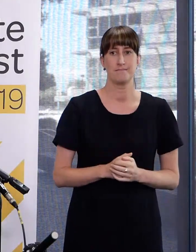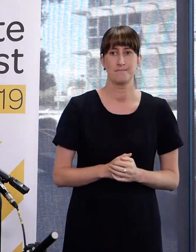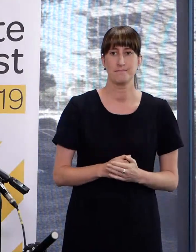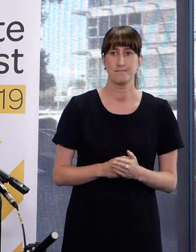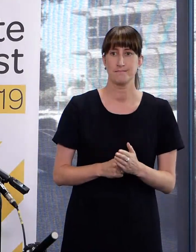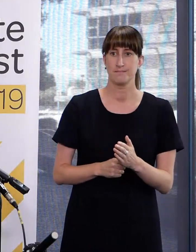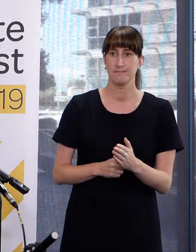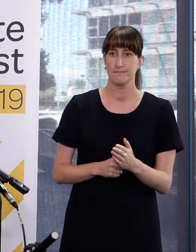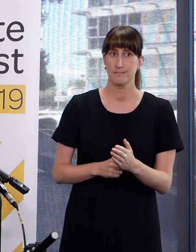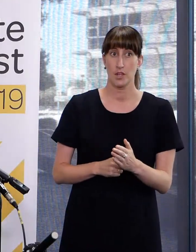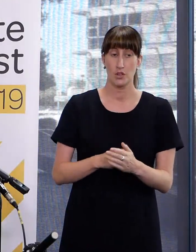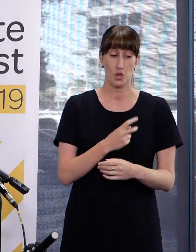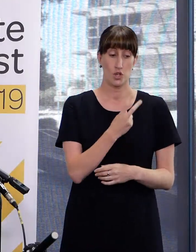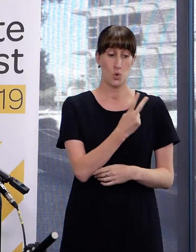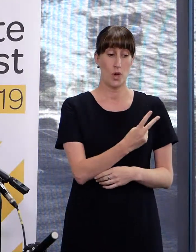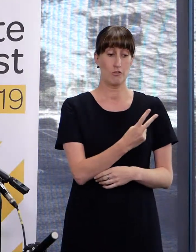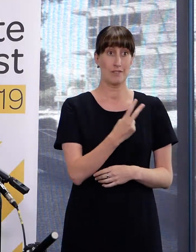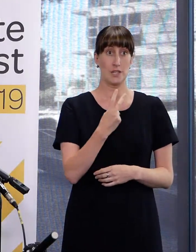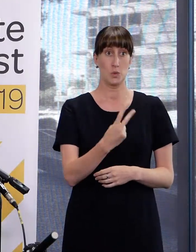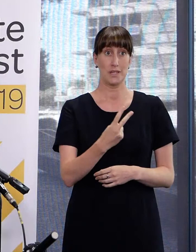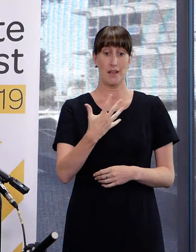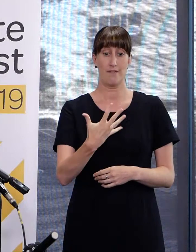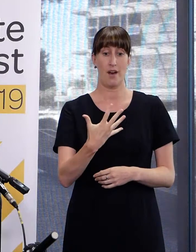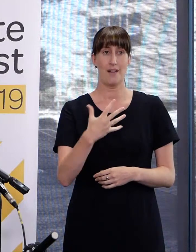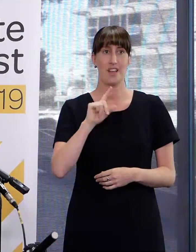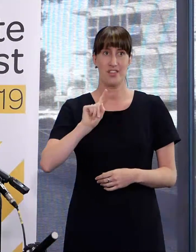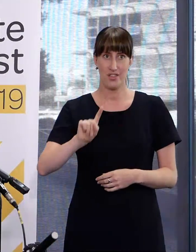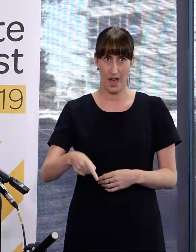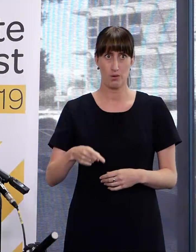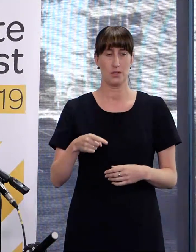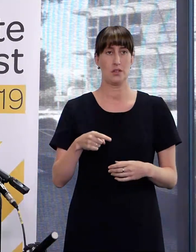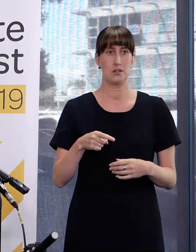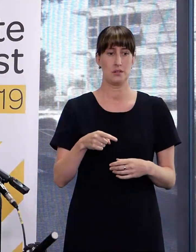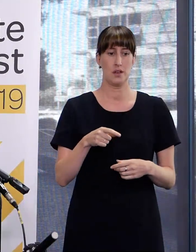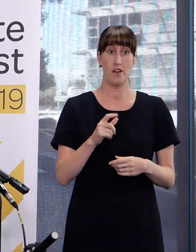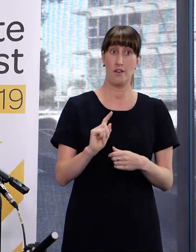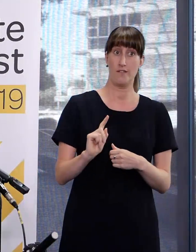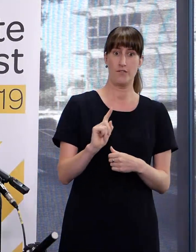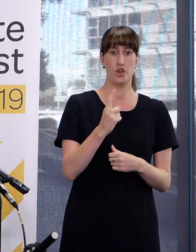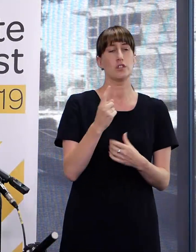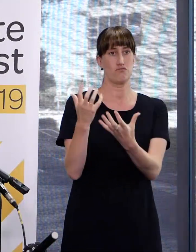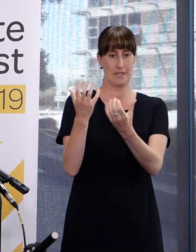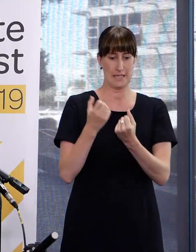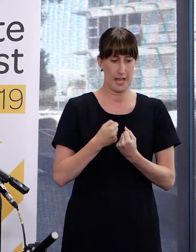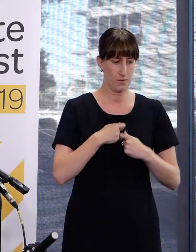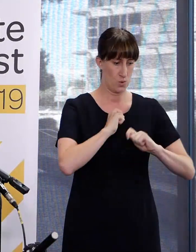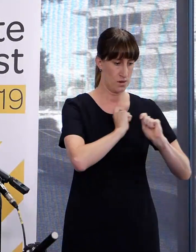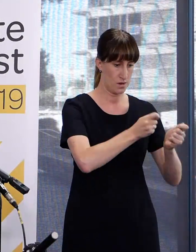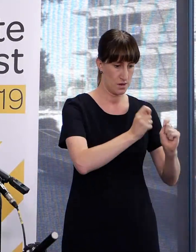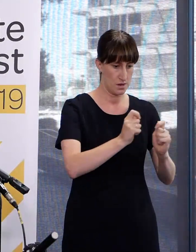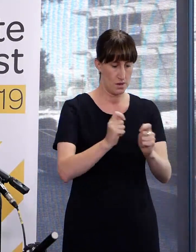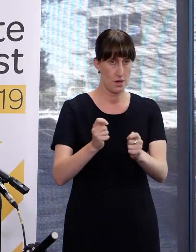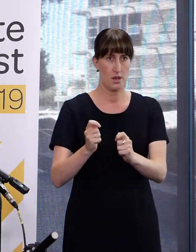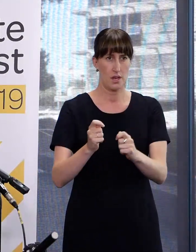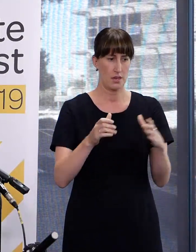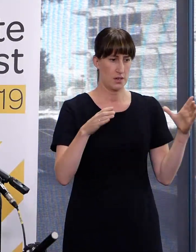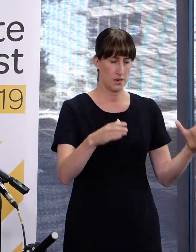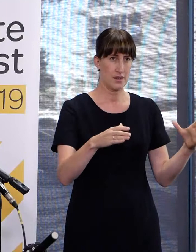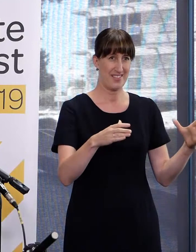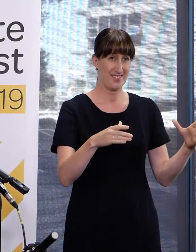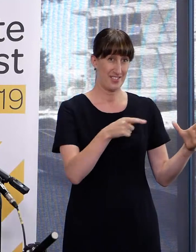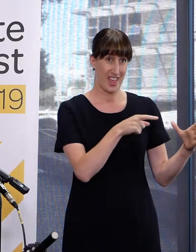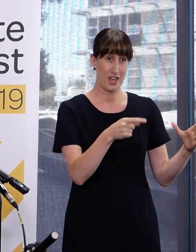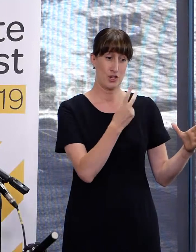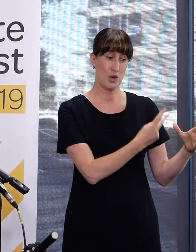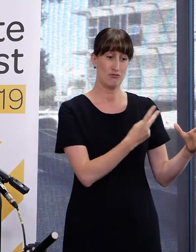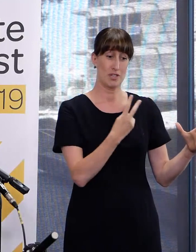The 225,000 first batch, is that enough to inoculate all the frontline workers that you want